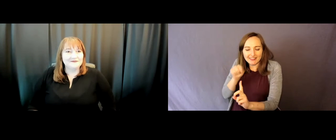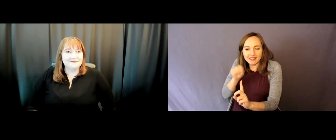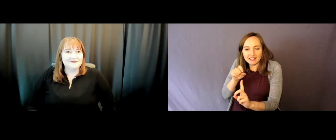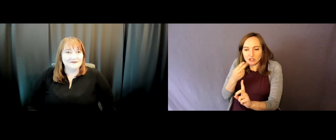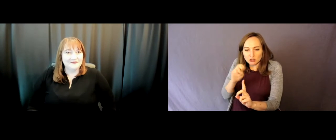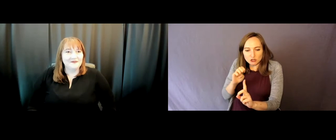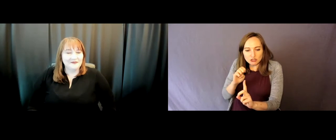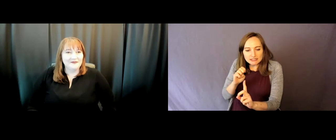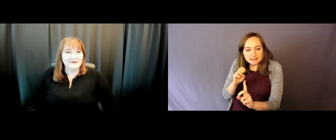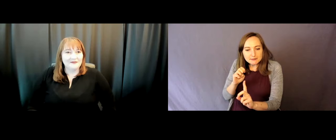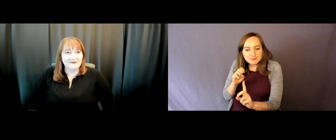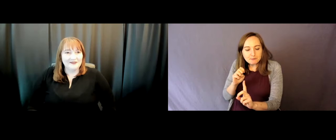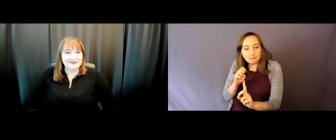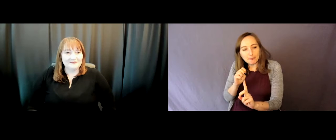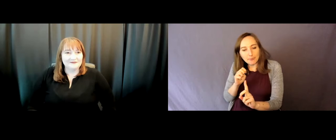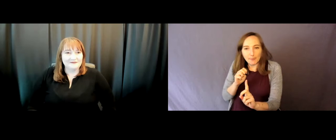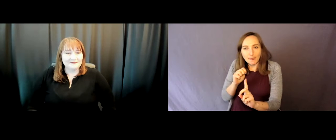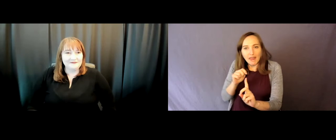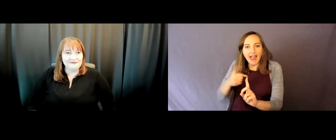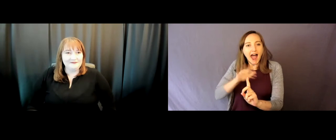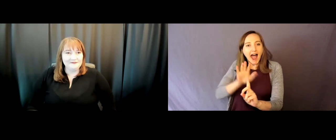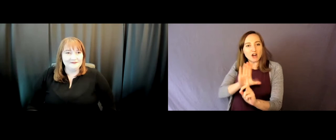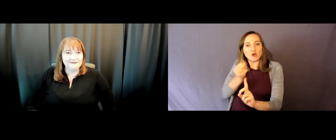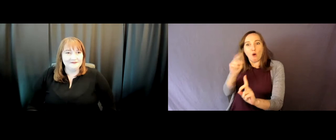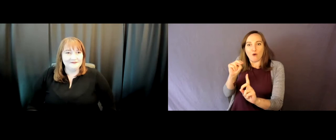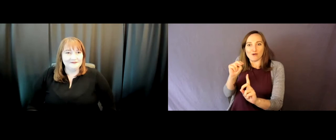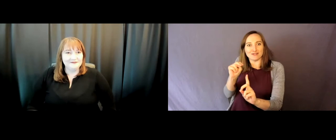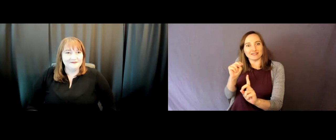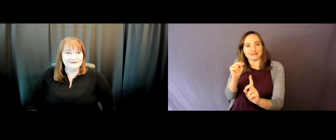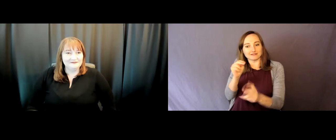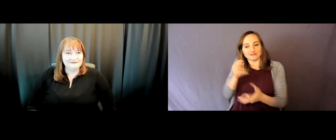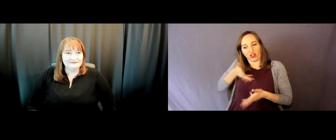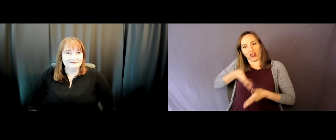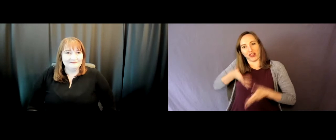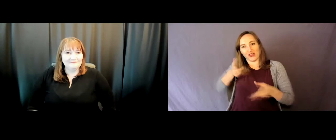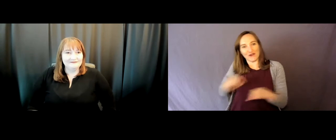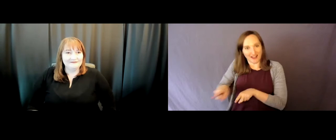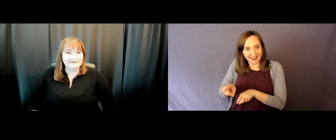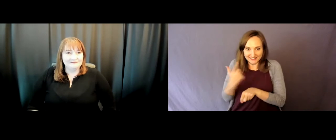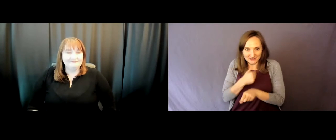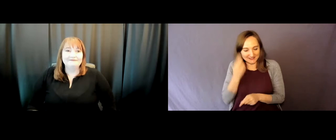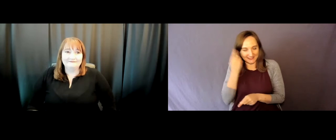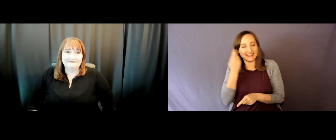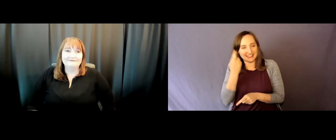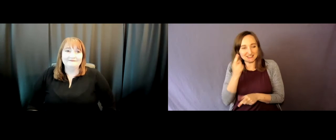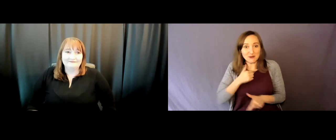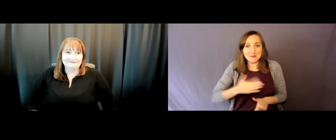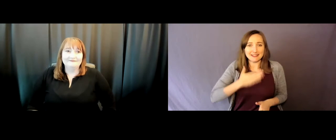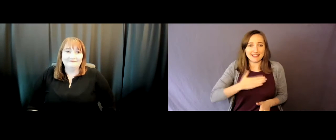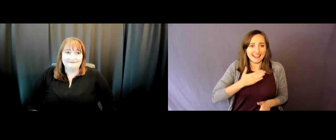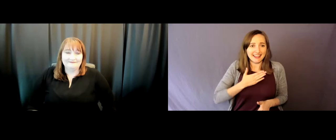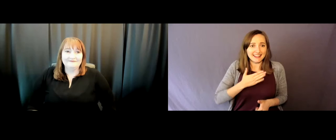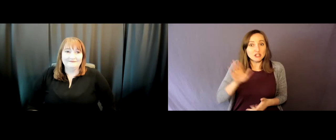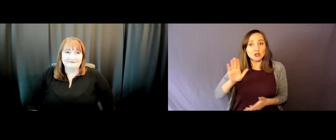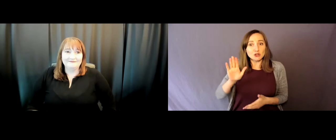know, she had her own stuff going on, as we discovered. And so I'm so glad, you know,